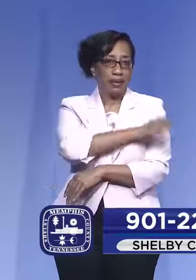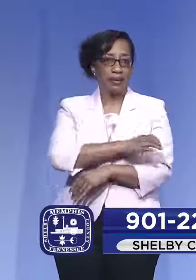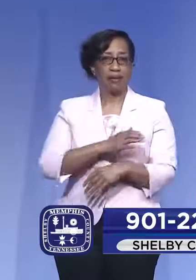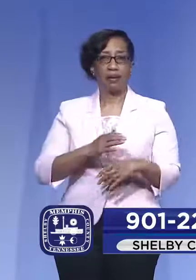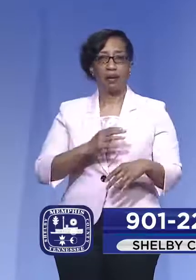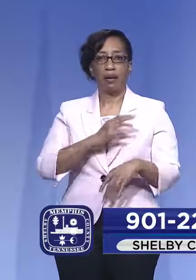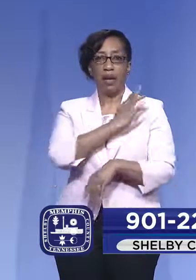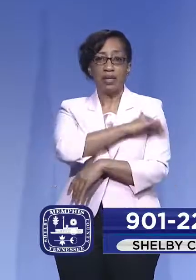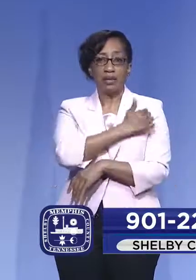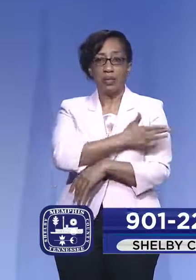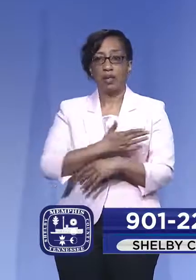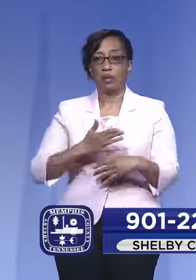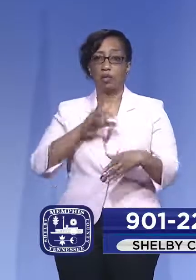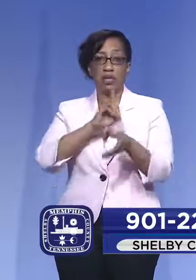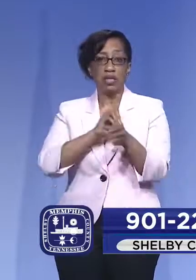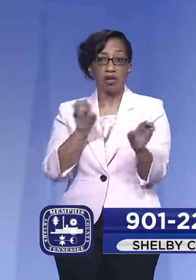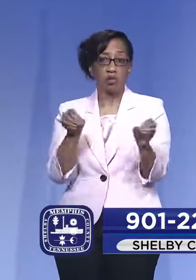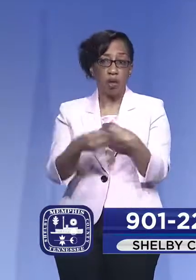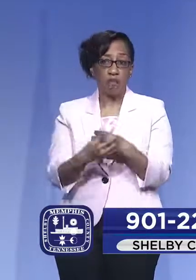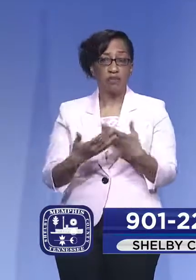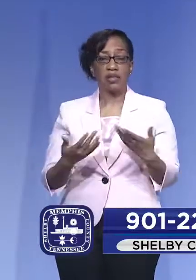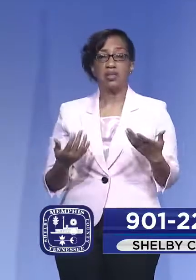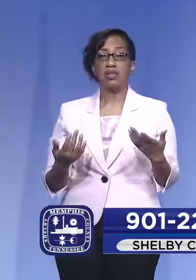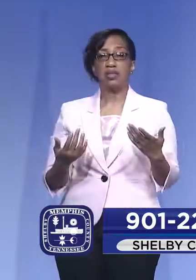doctors' offices will be a